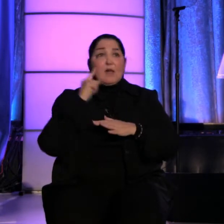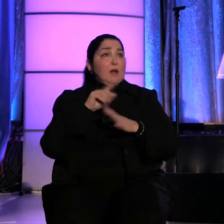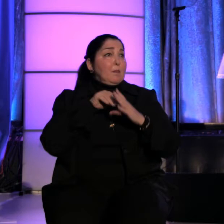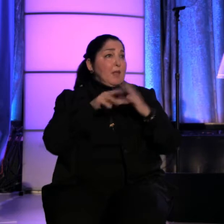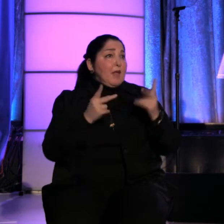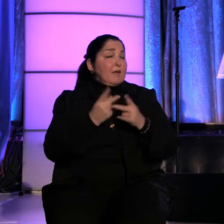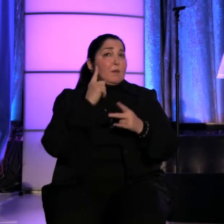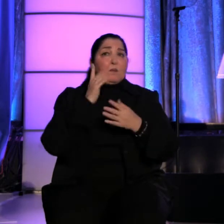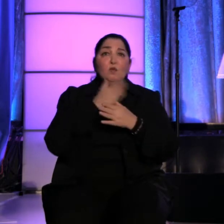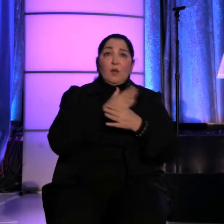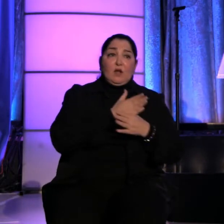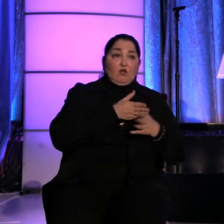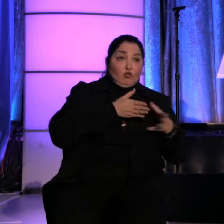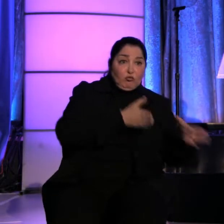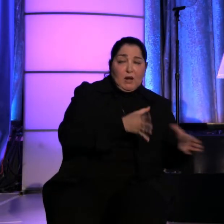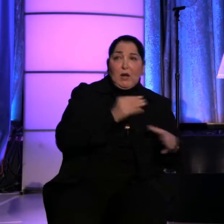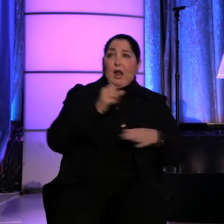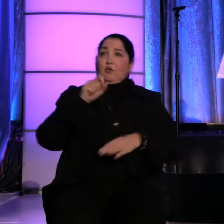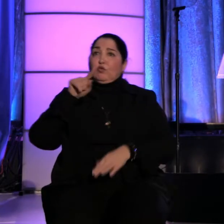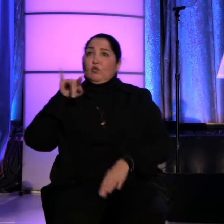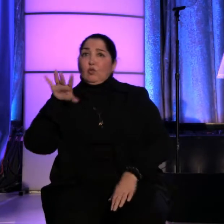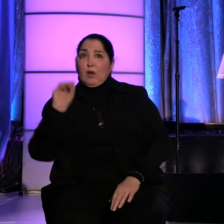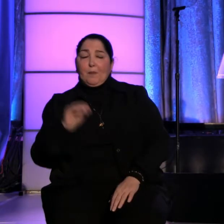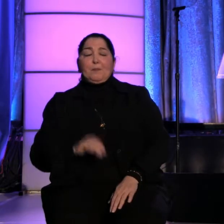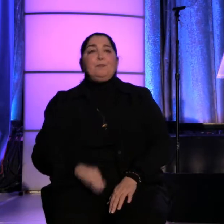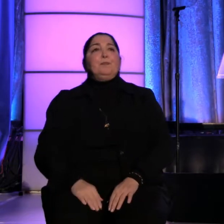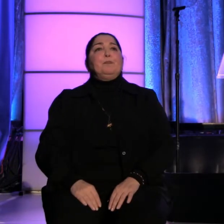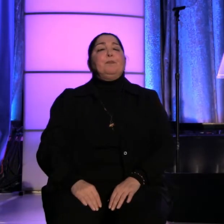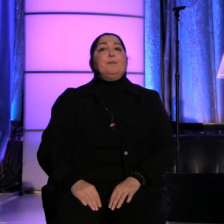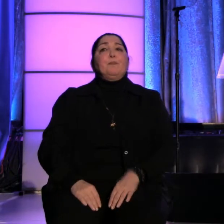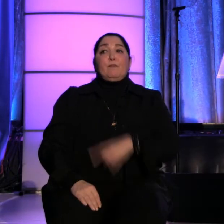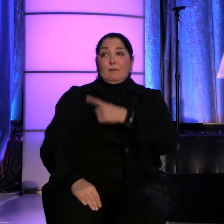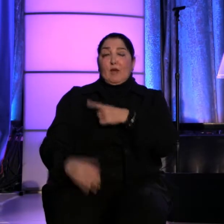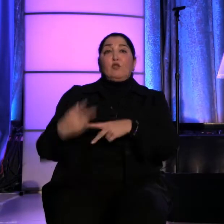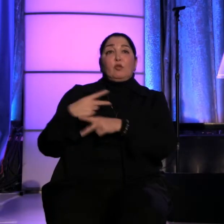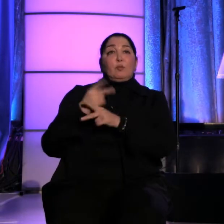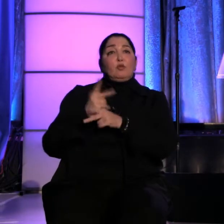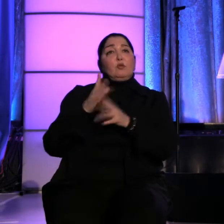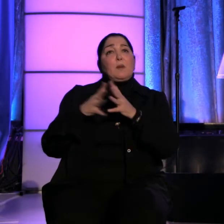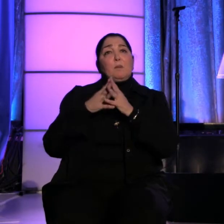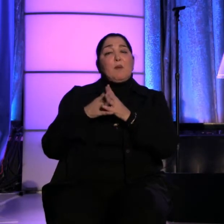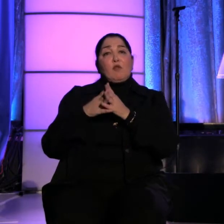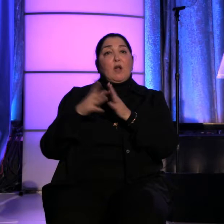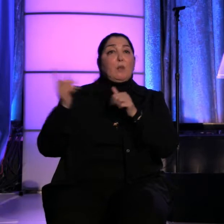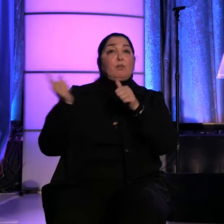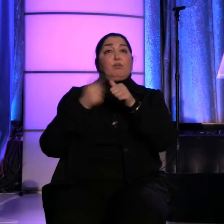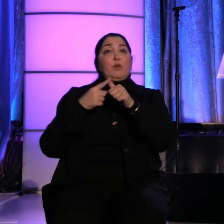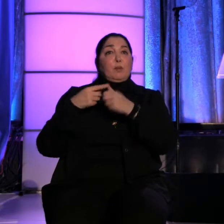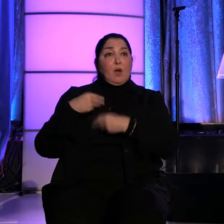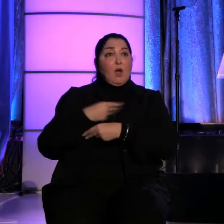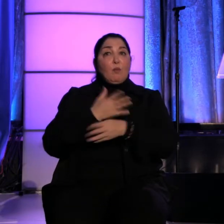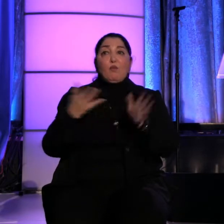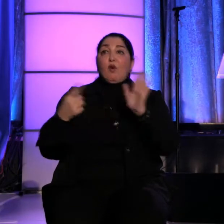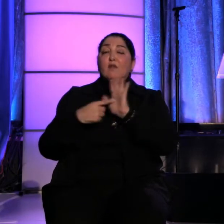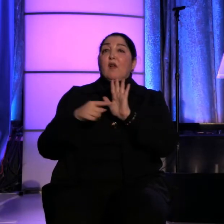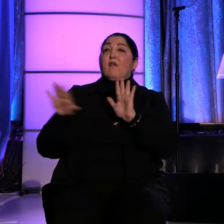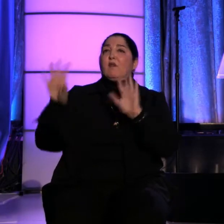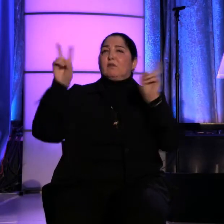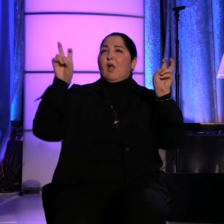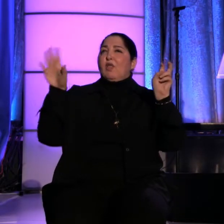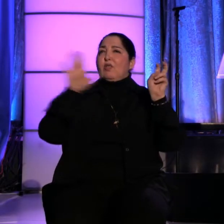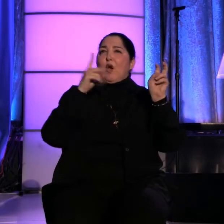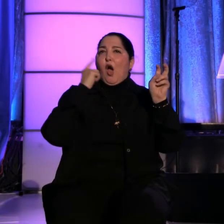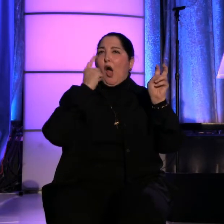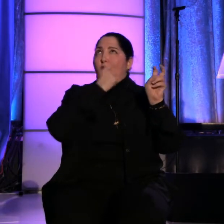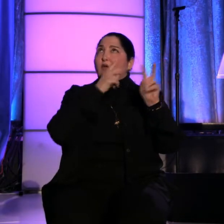between street and studio. Indira produced the American broadcast premiere of Their Eyes Were Watching God, a radio